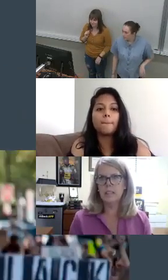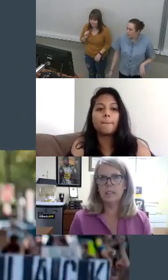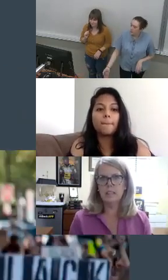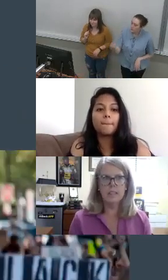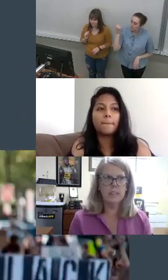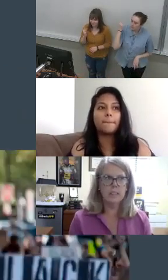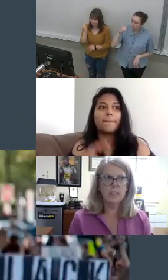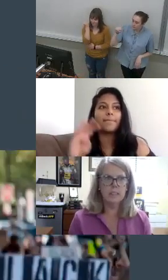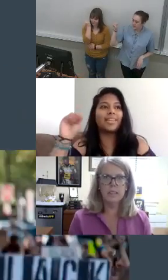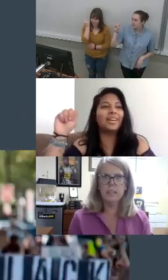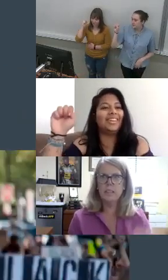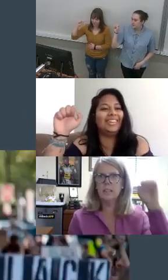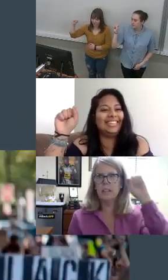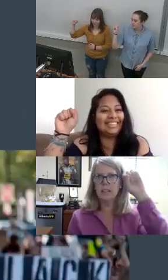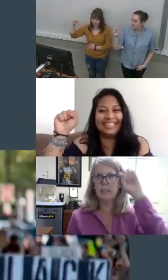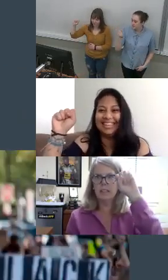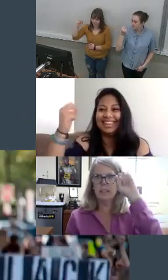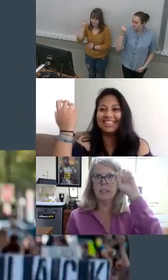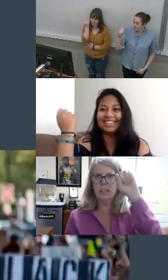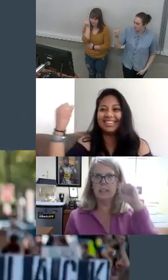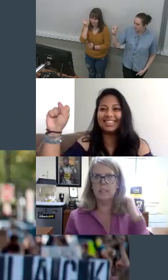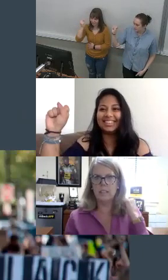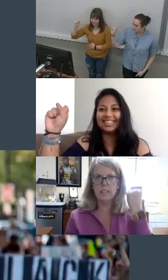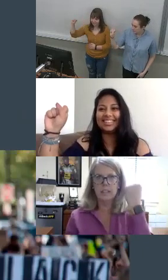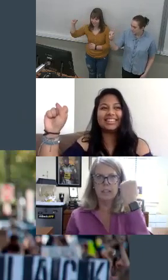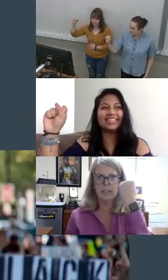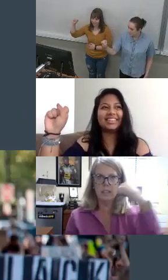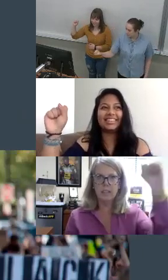Okay. Protest.